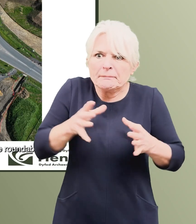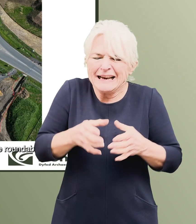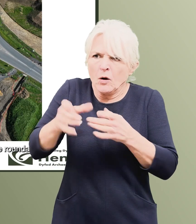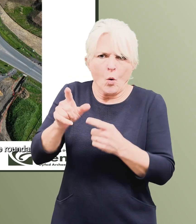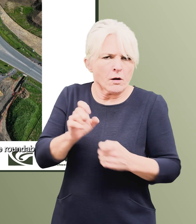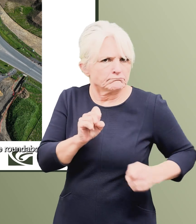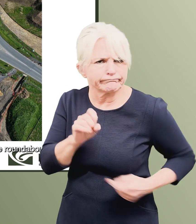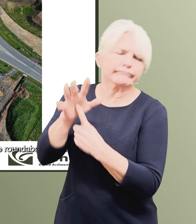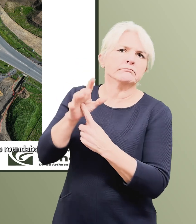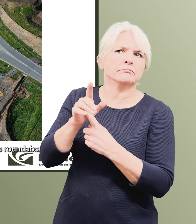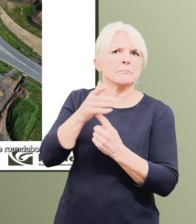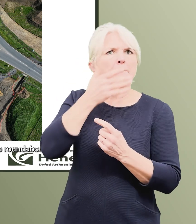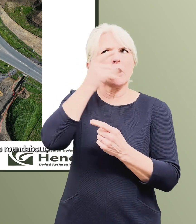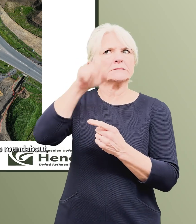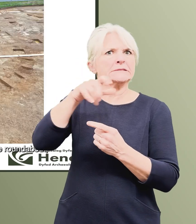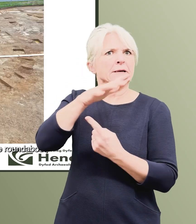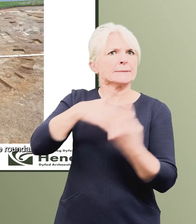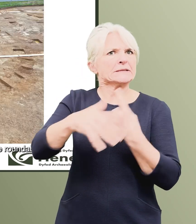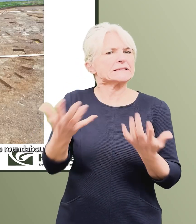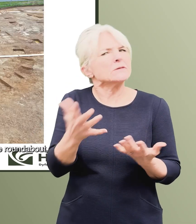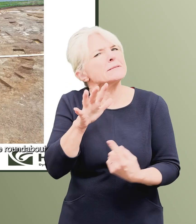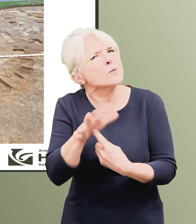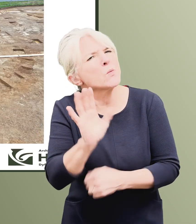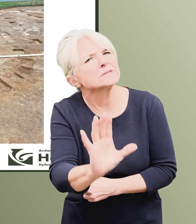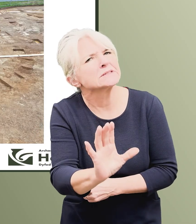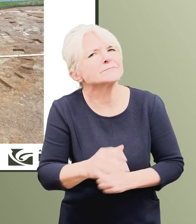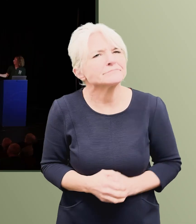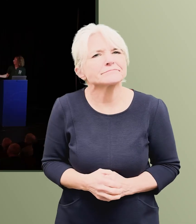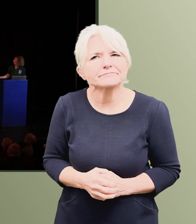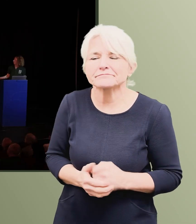one adjacent to the roundabout, just there. There it is.